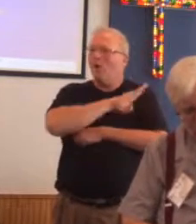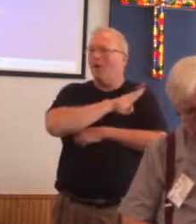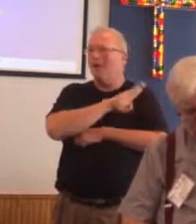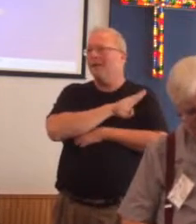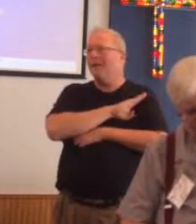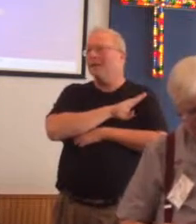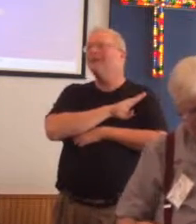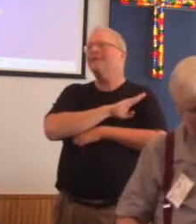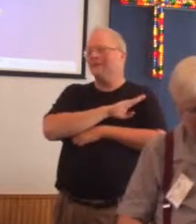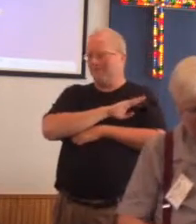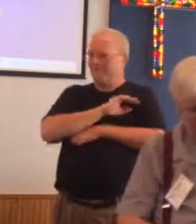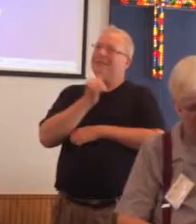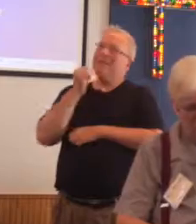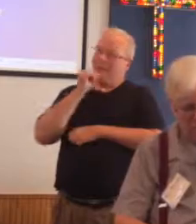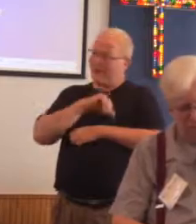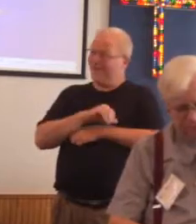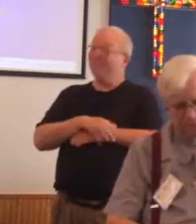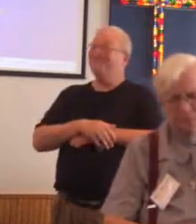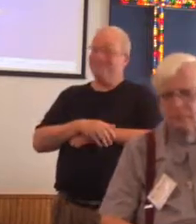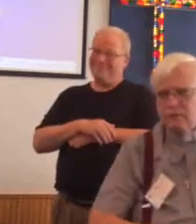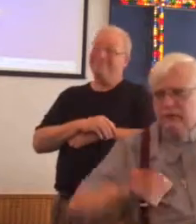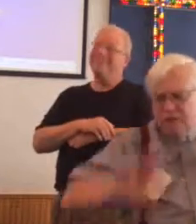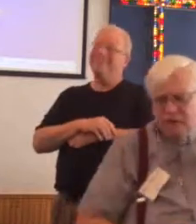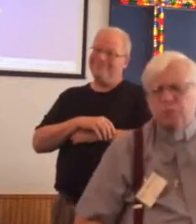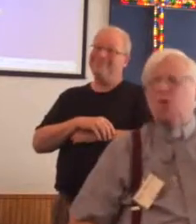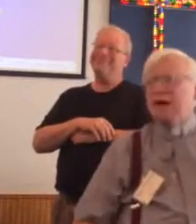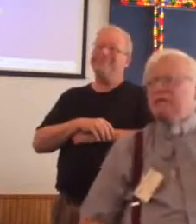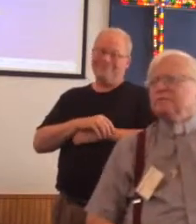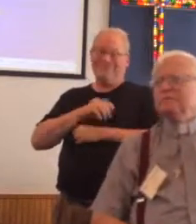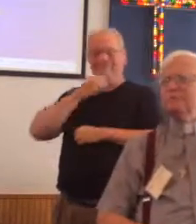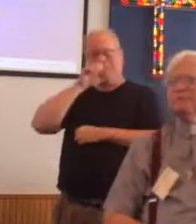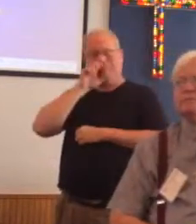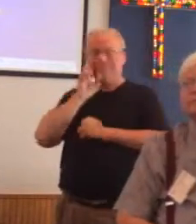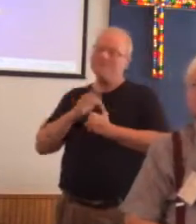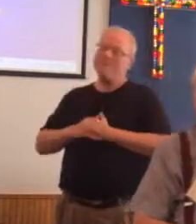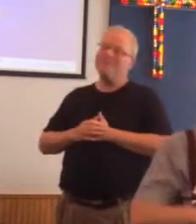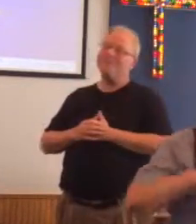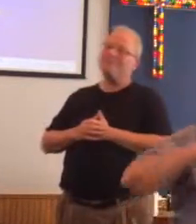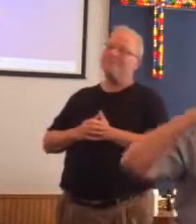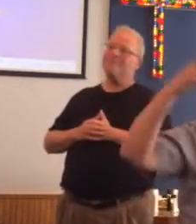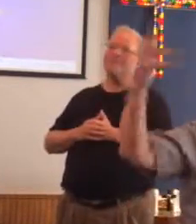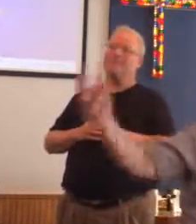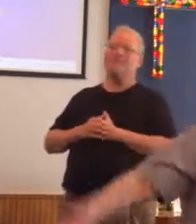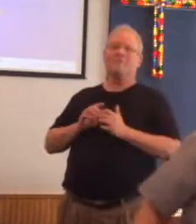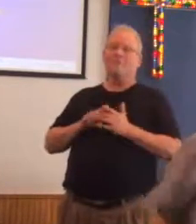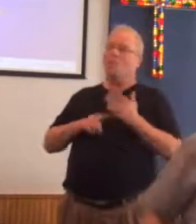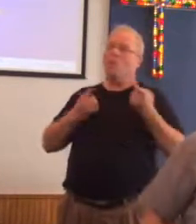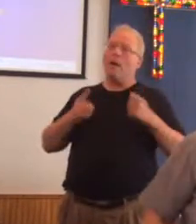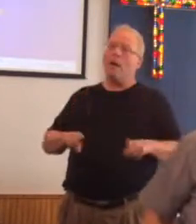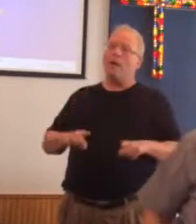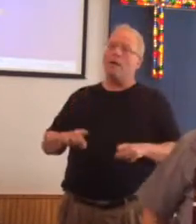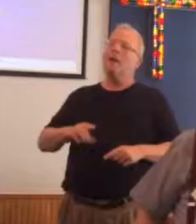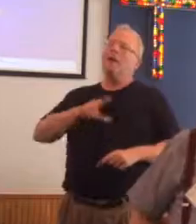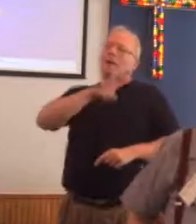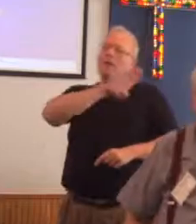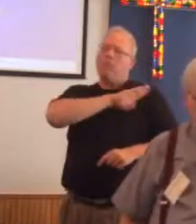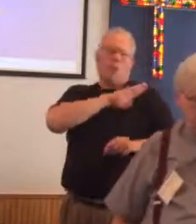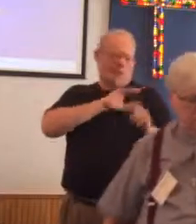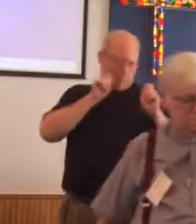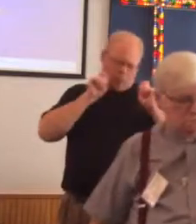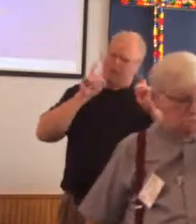Yeah. Now, at this point, Boaz could have done a couple of things, right?